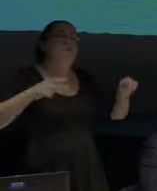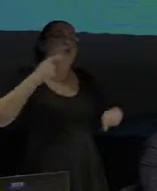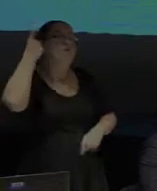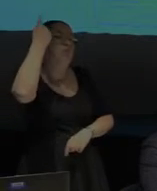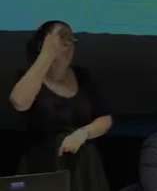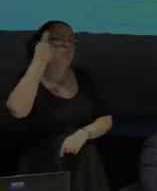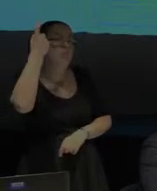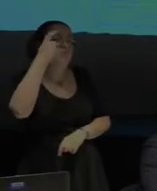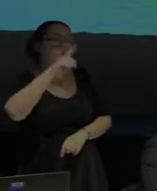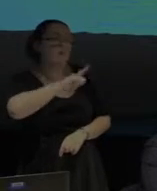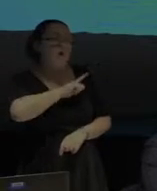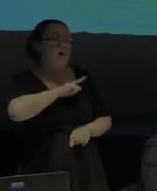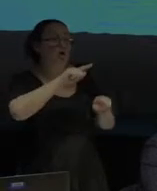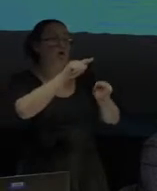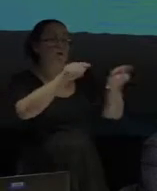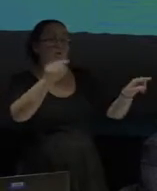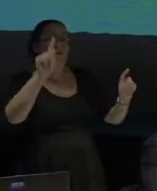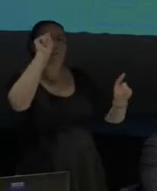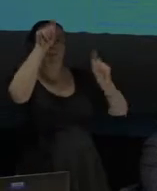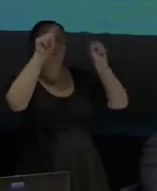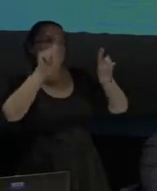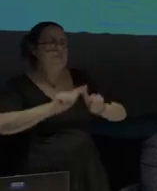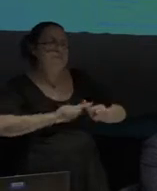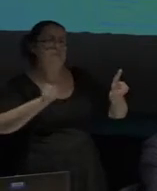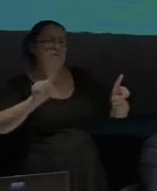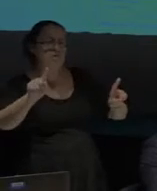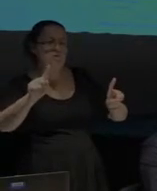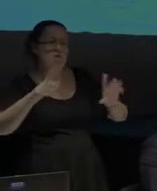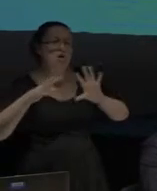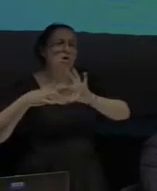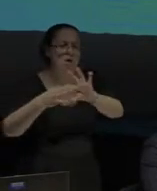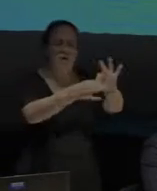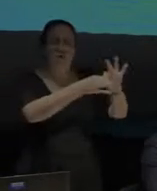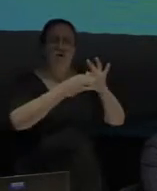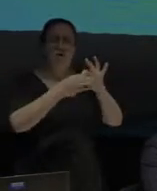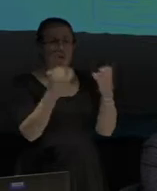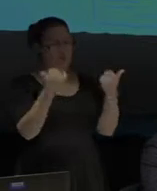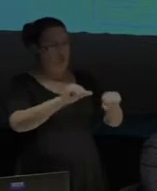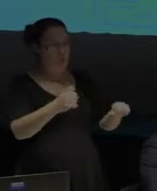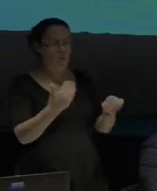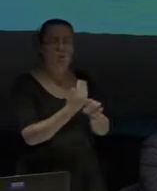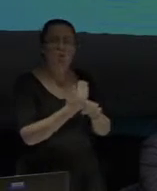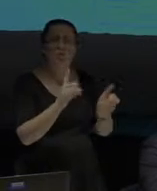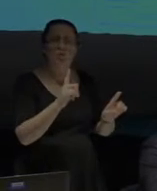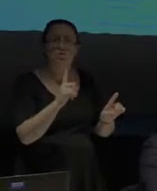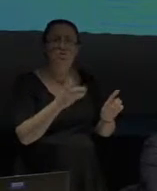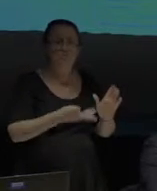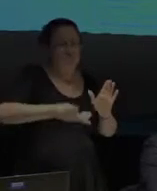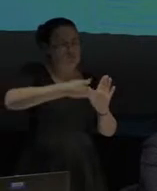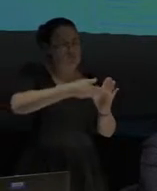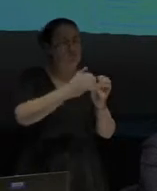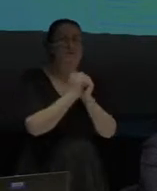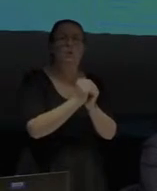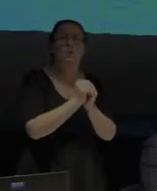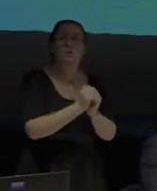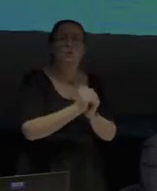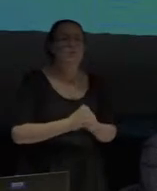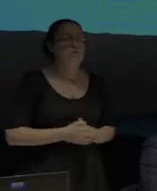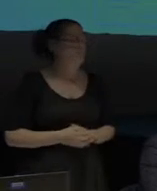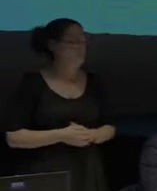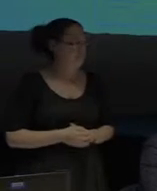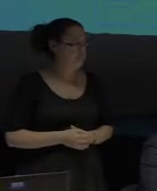different concepts really coming together and trying to find out what works adds a lot of value and power. Second point would